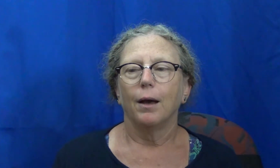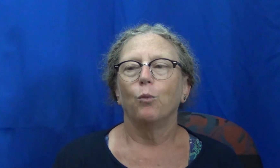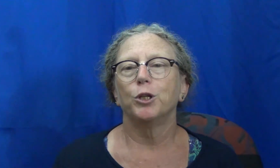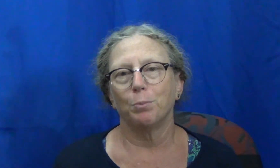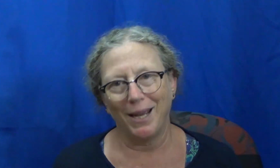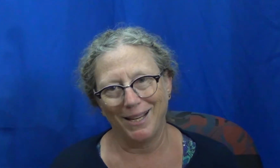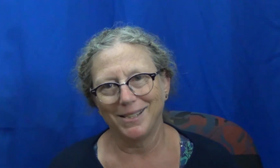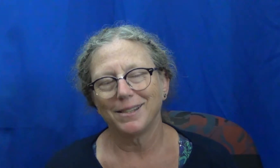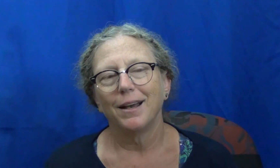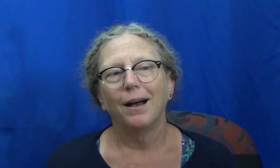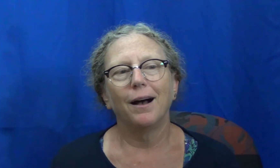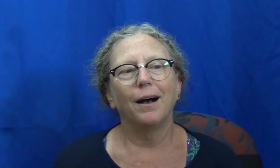which means